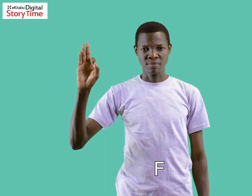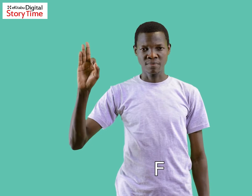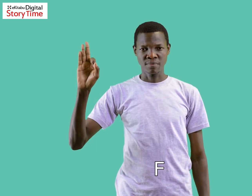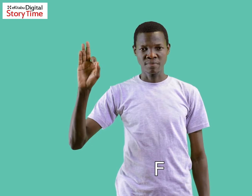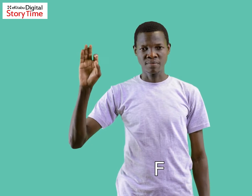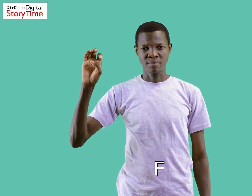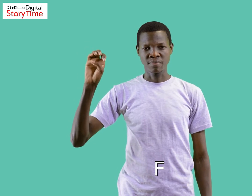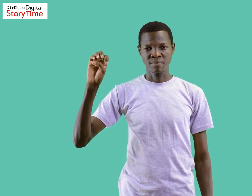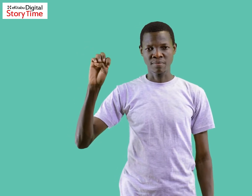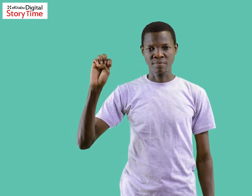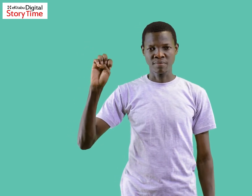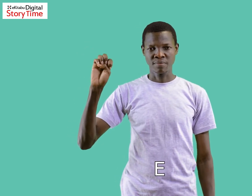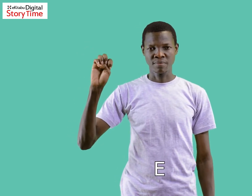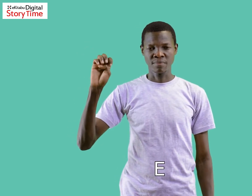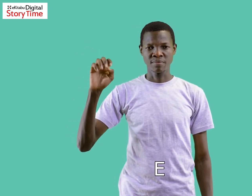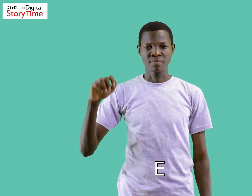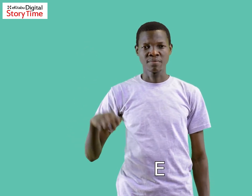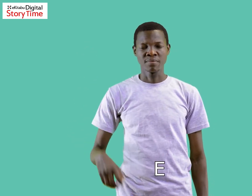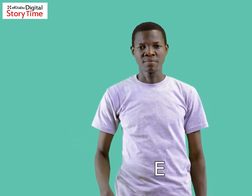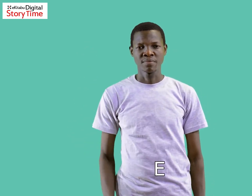F E.